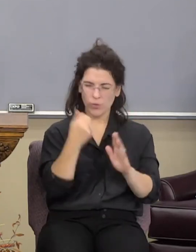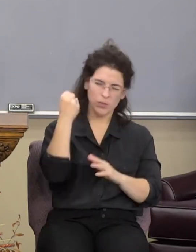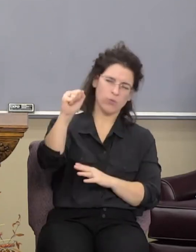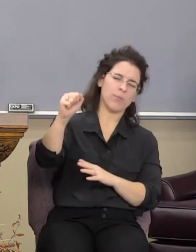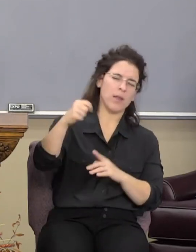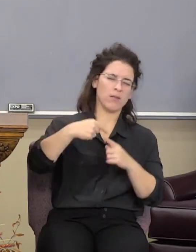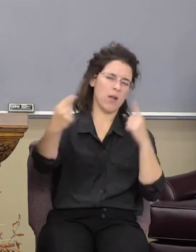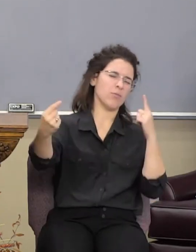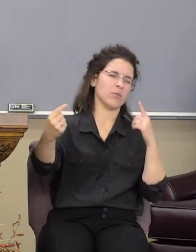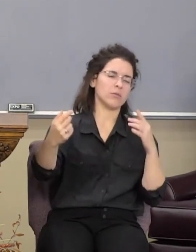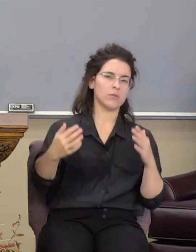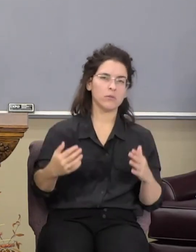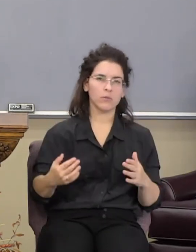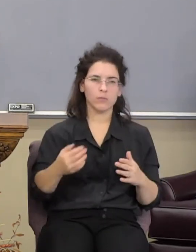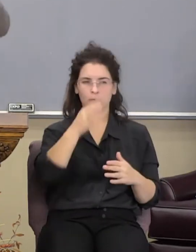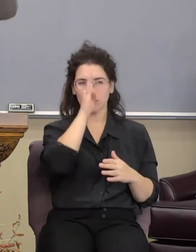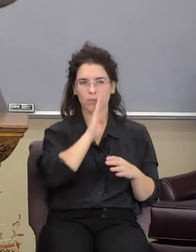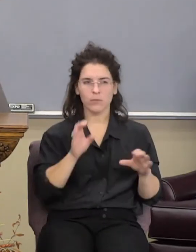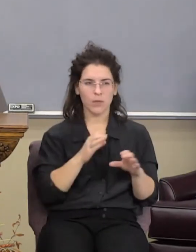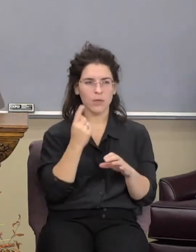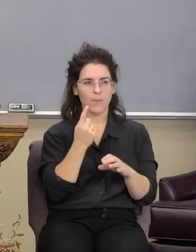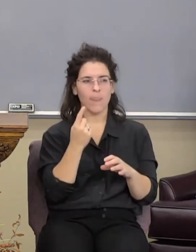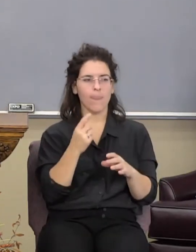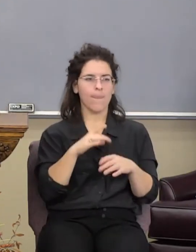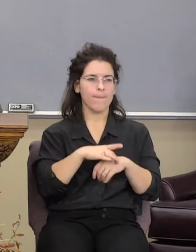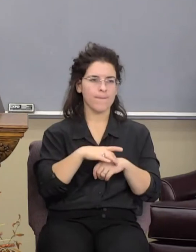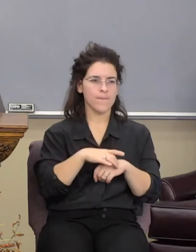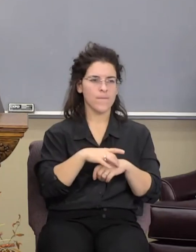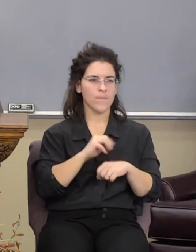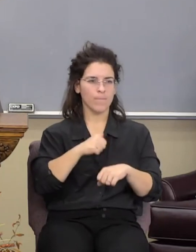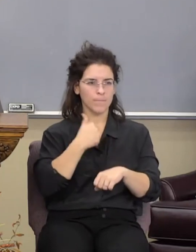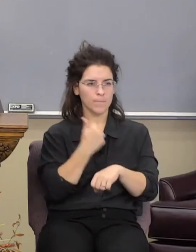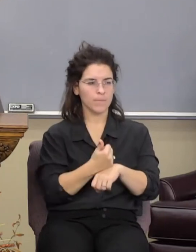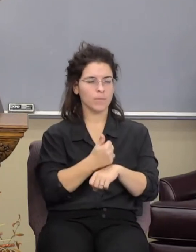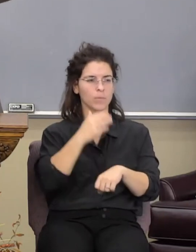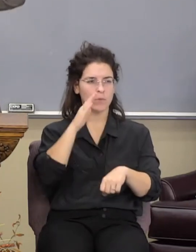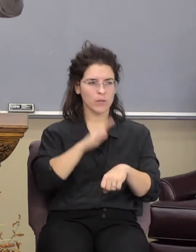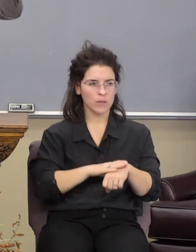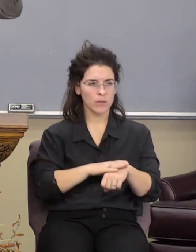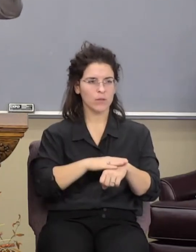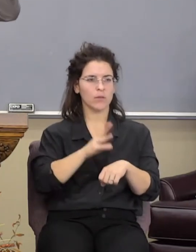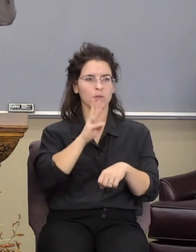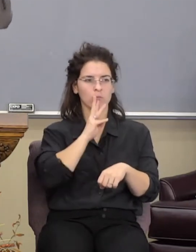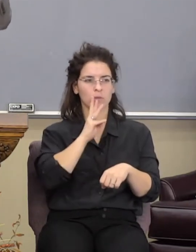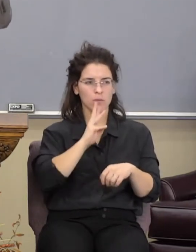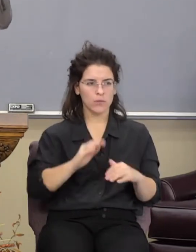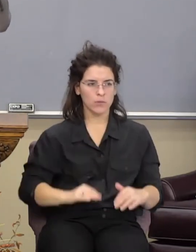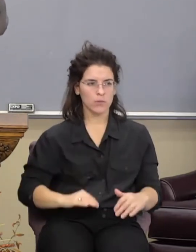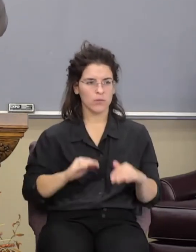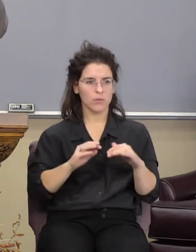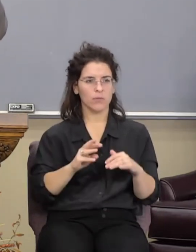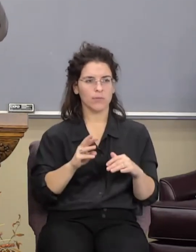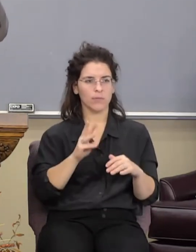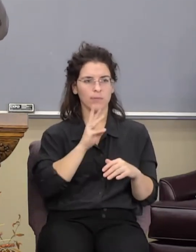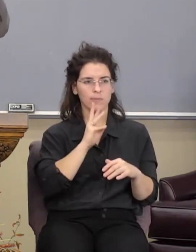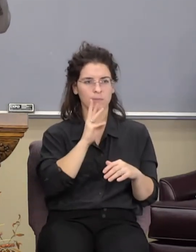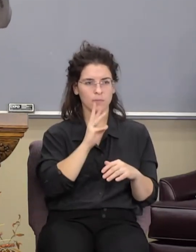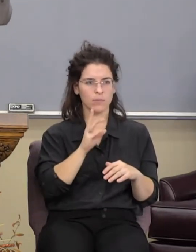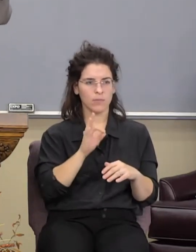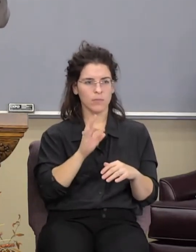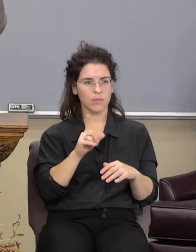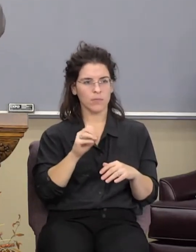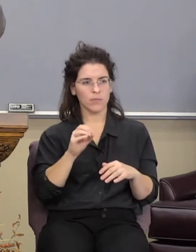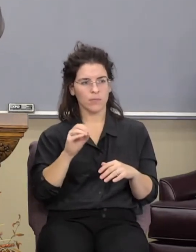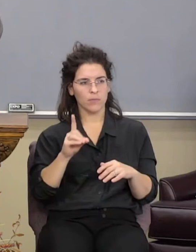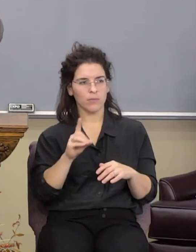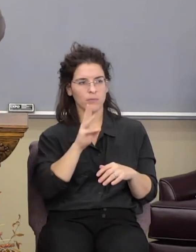opposition. God did something. The earth is founded upon the flood, the waters. The flood waters was